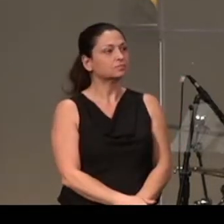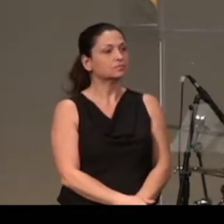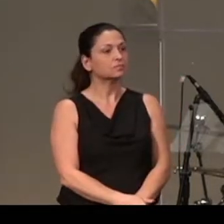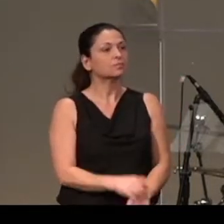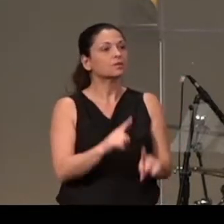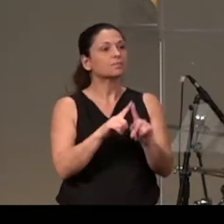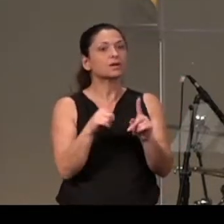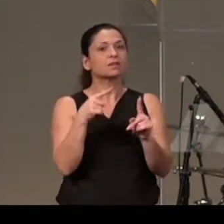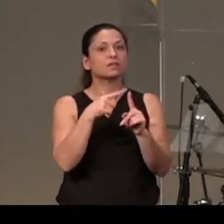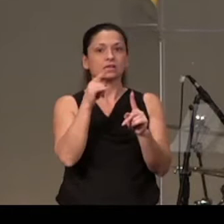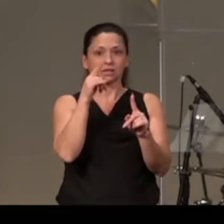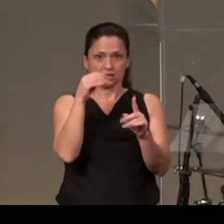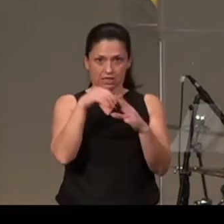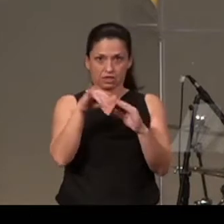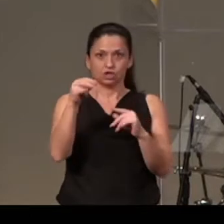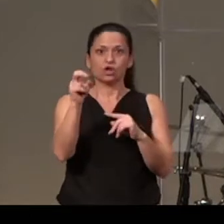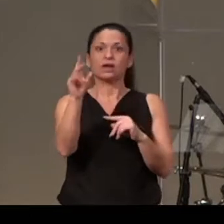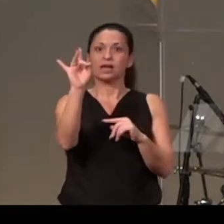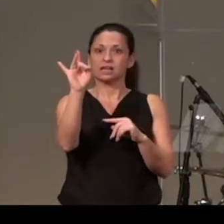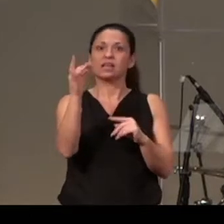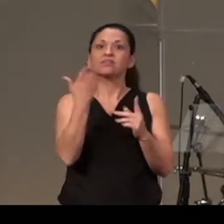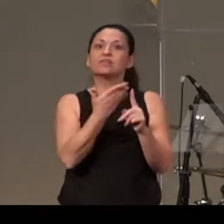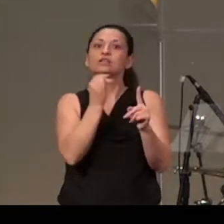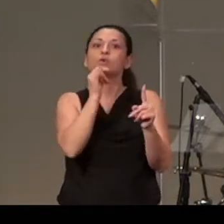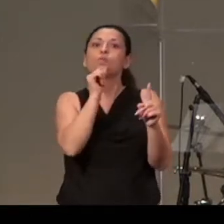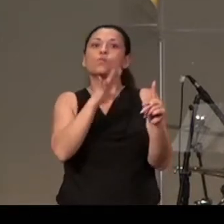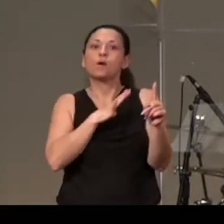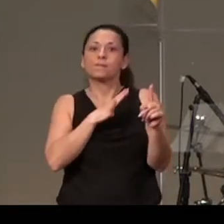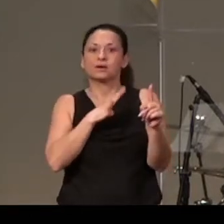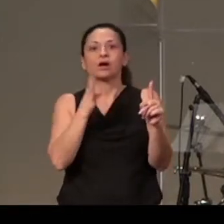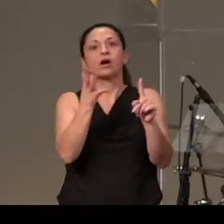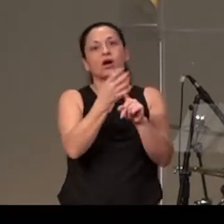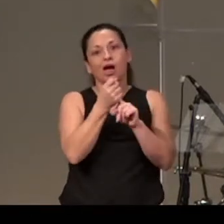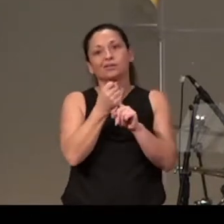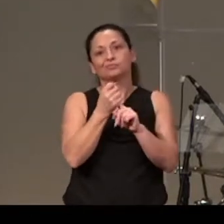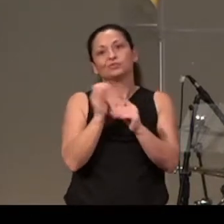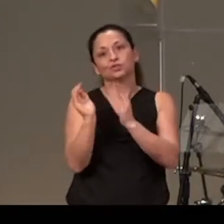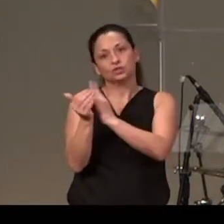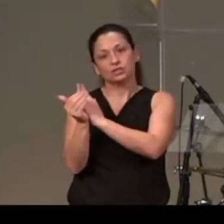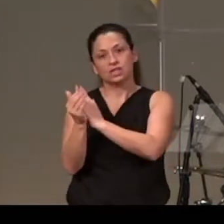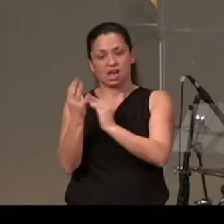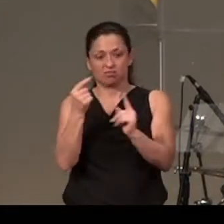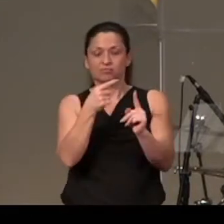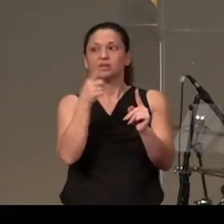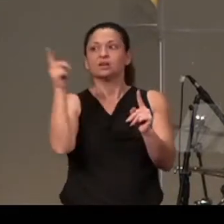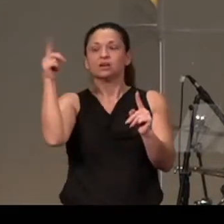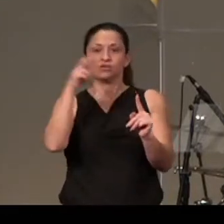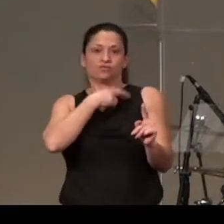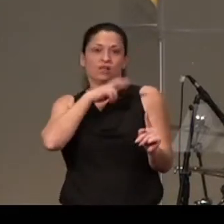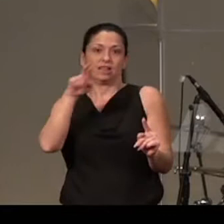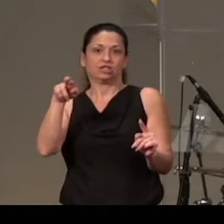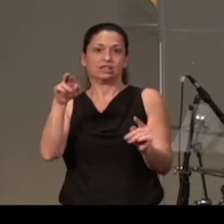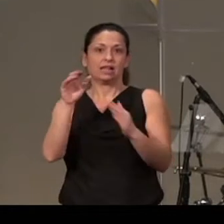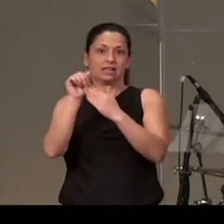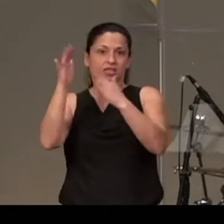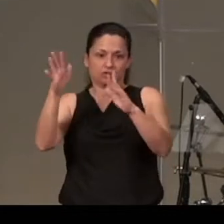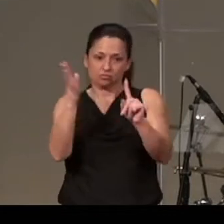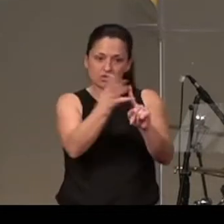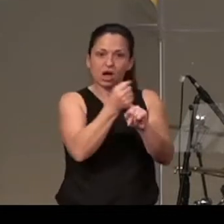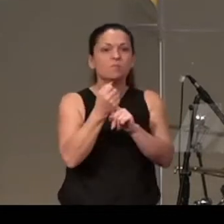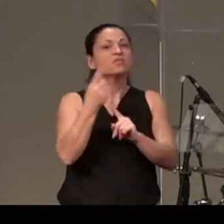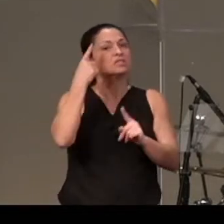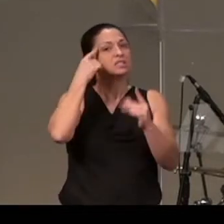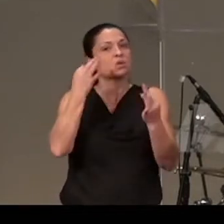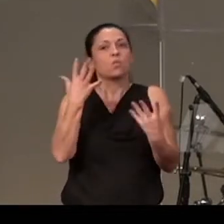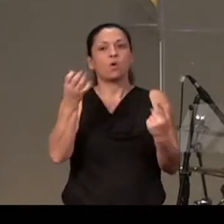adultery. And she's caught and she's brought to Jesus, and the religious leaders want to stone him. And so Jesus says,